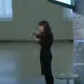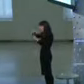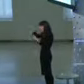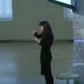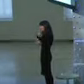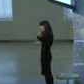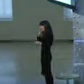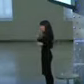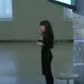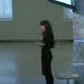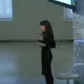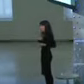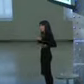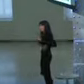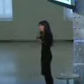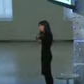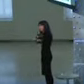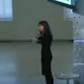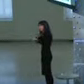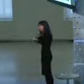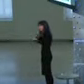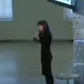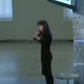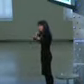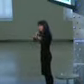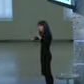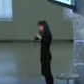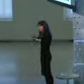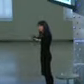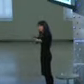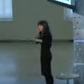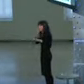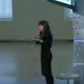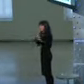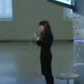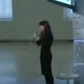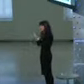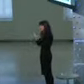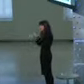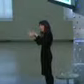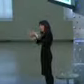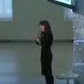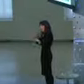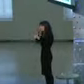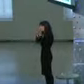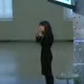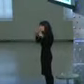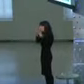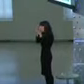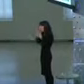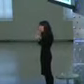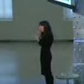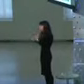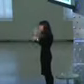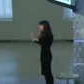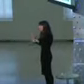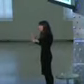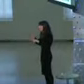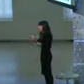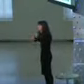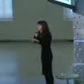suddenly, if you go to the visual medium, you've been told to show, don't tell. That, okay, you can stop